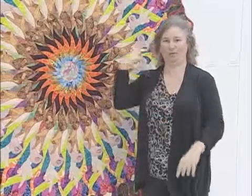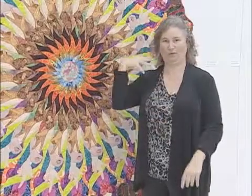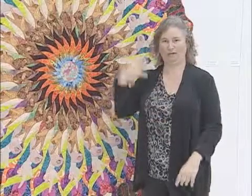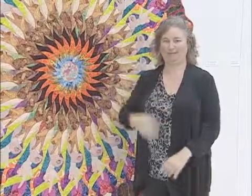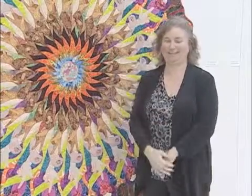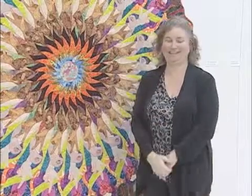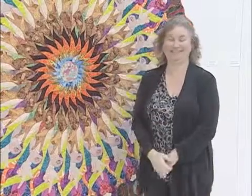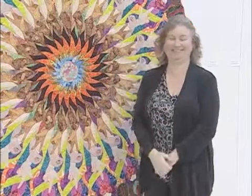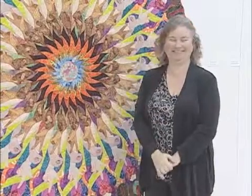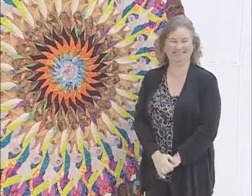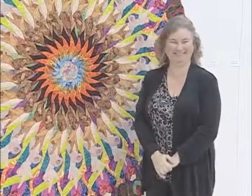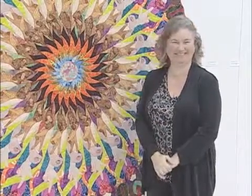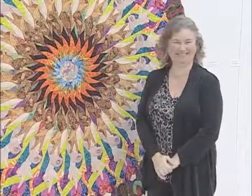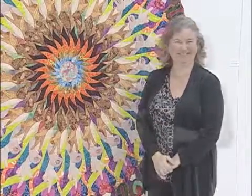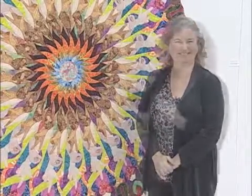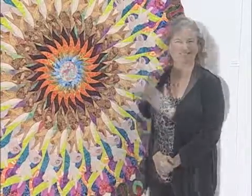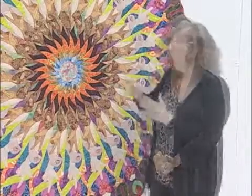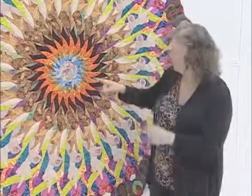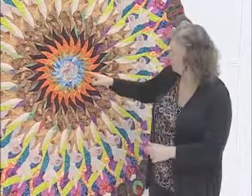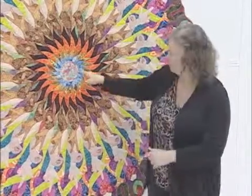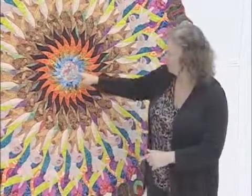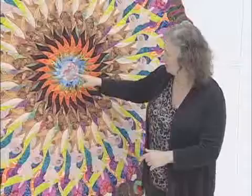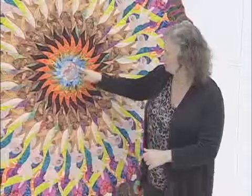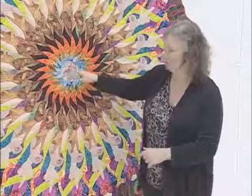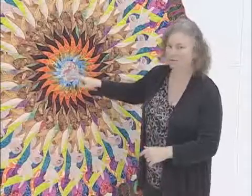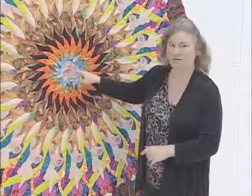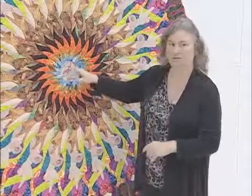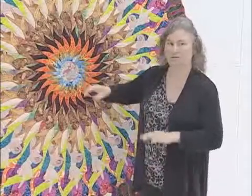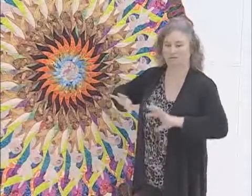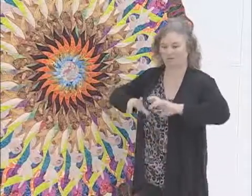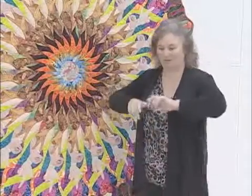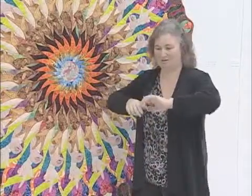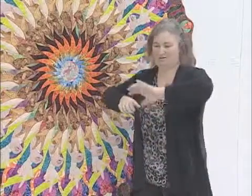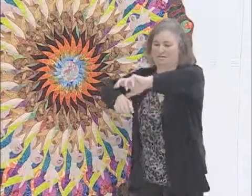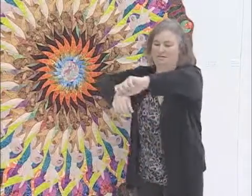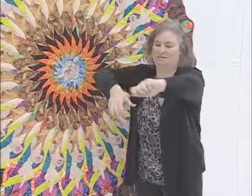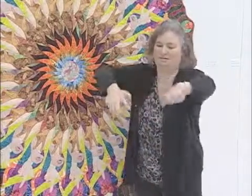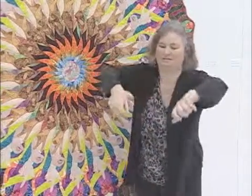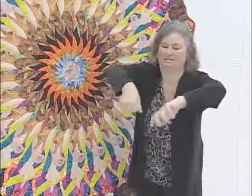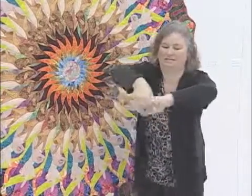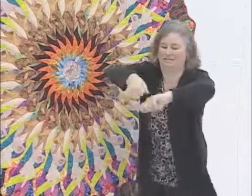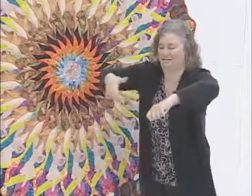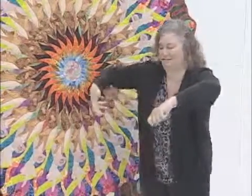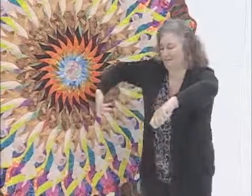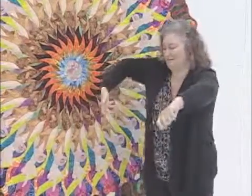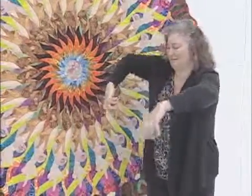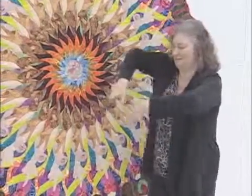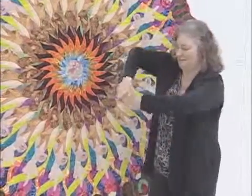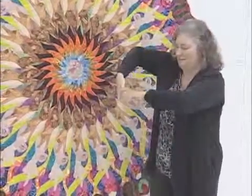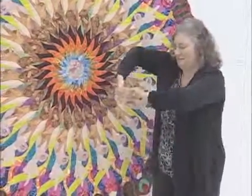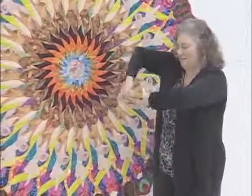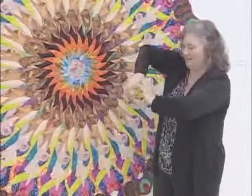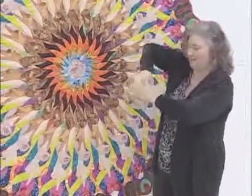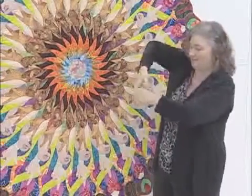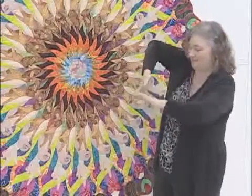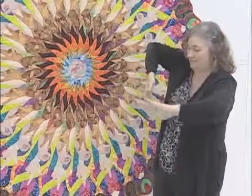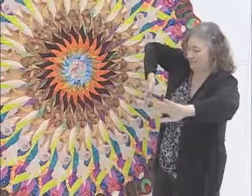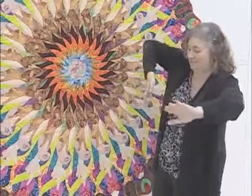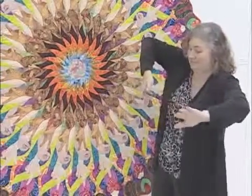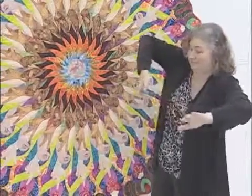kept me from going completely crazy. Well, if you notice in the center here, that part I had underneath the needle of my sewing machine, and I